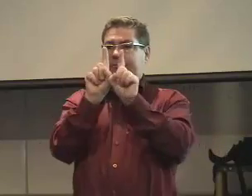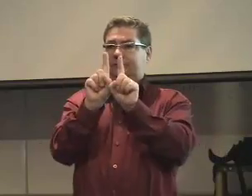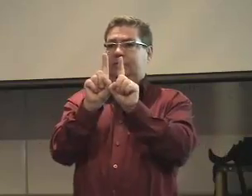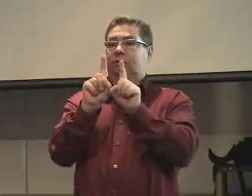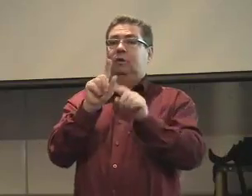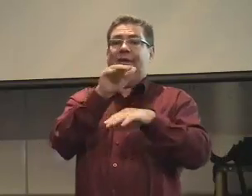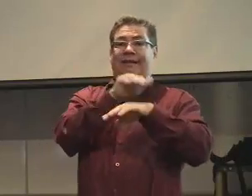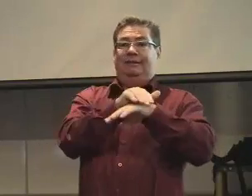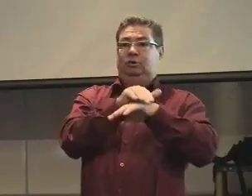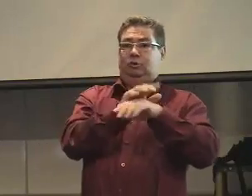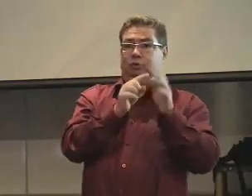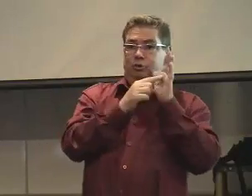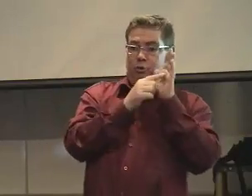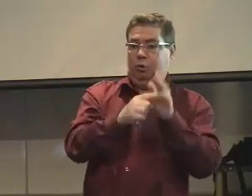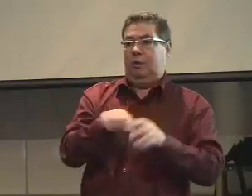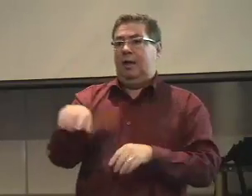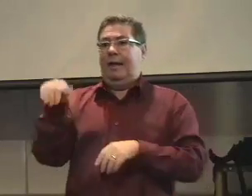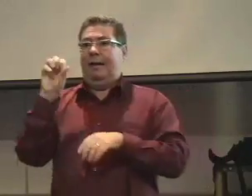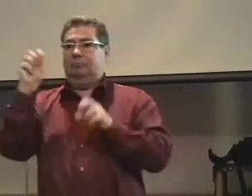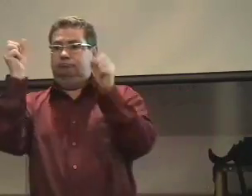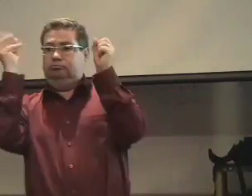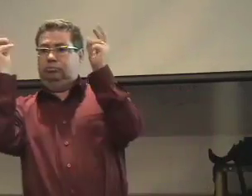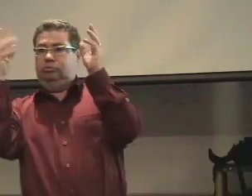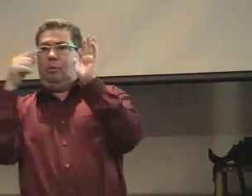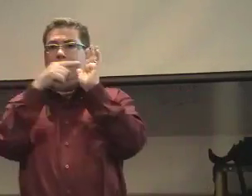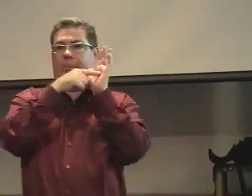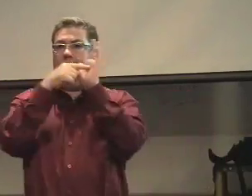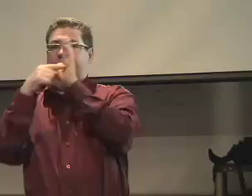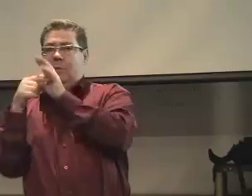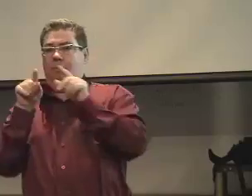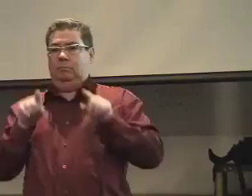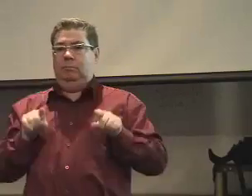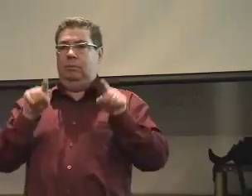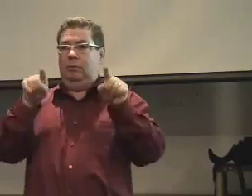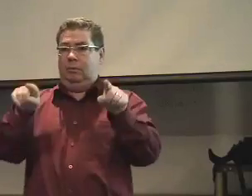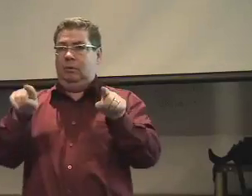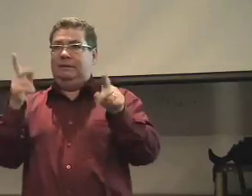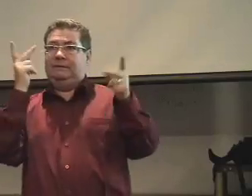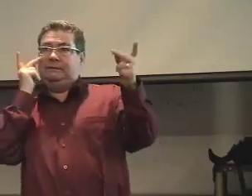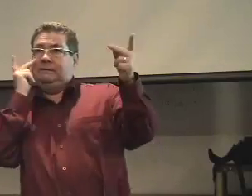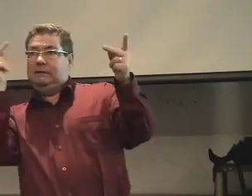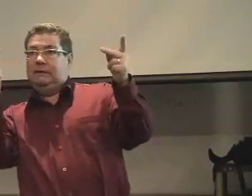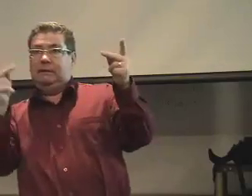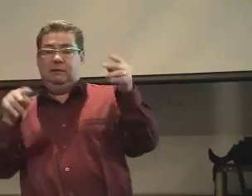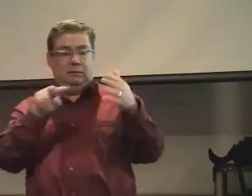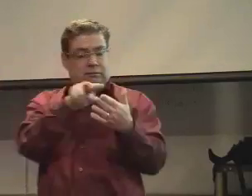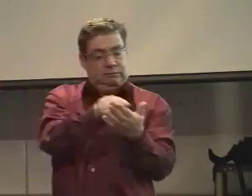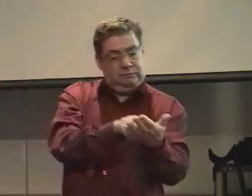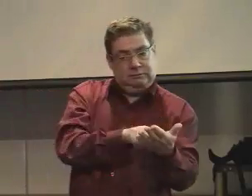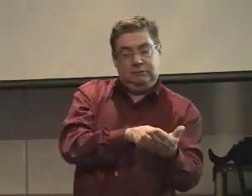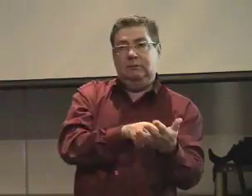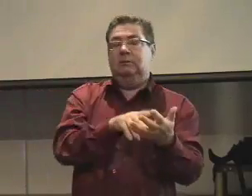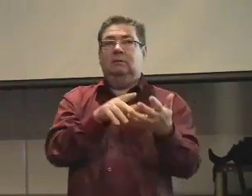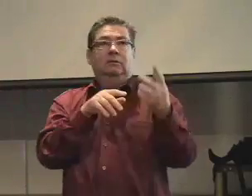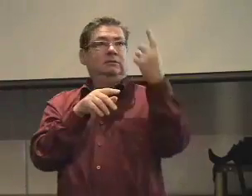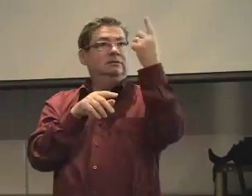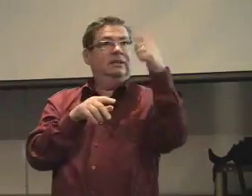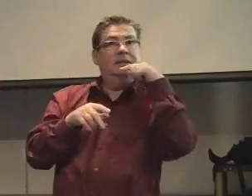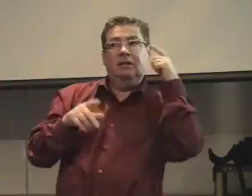able to model the ASL, they could go back and forth, they had respect for both languages, a real healthy sense of, I'm really good at my